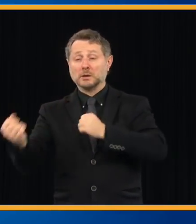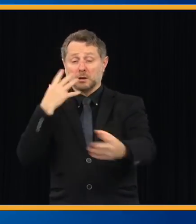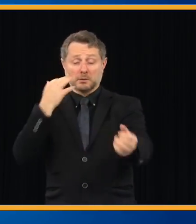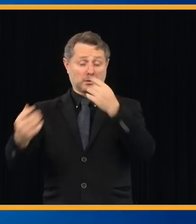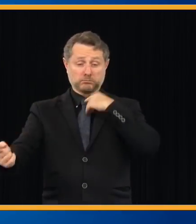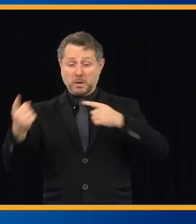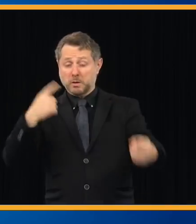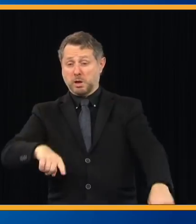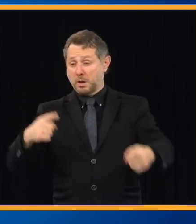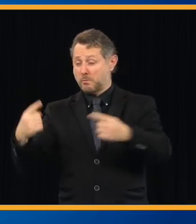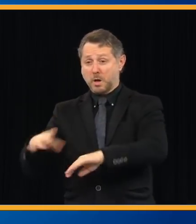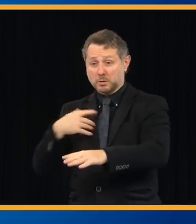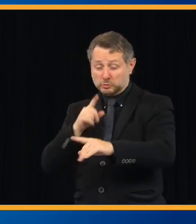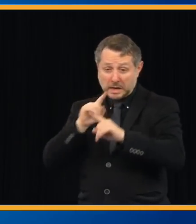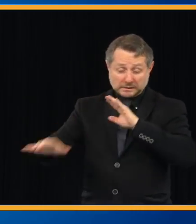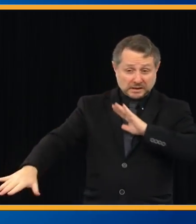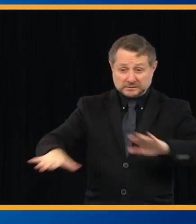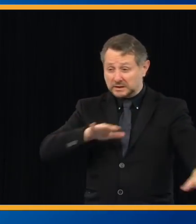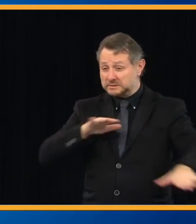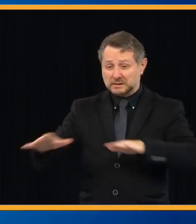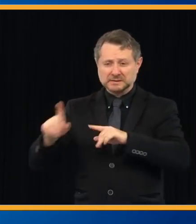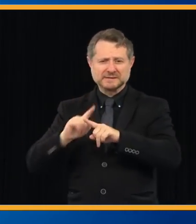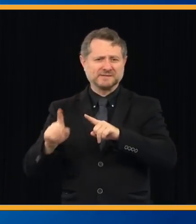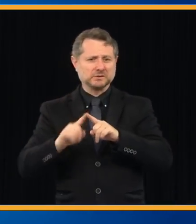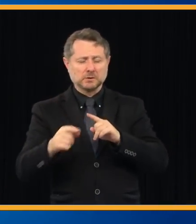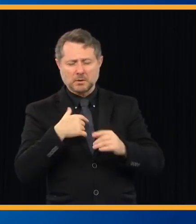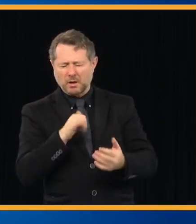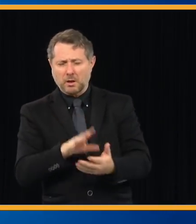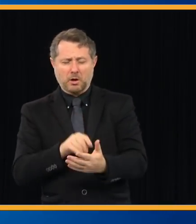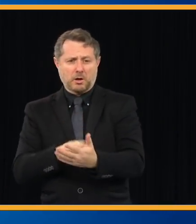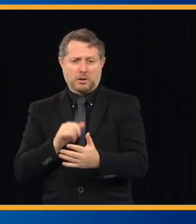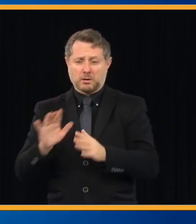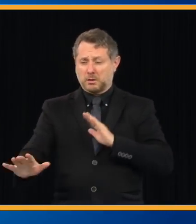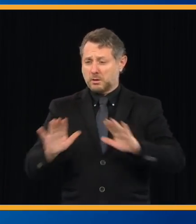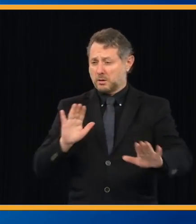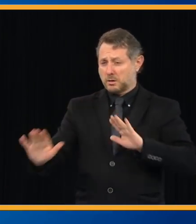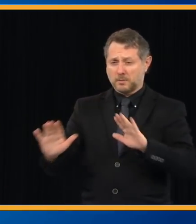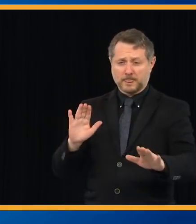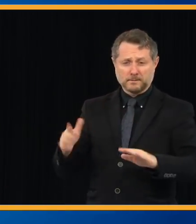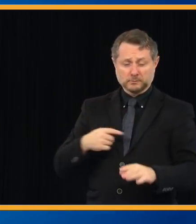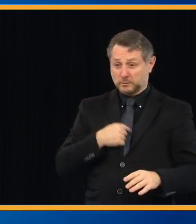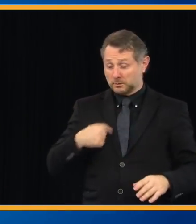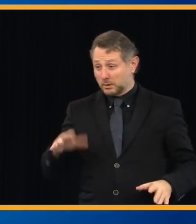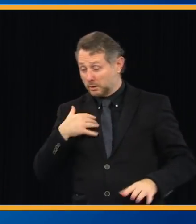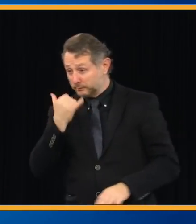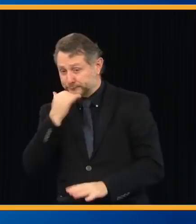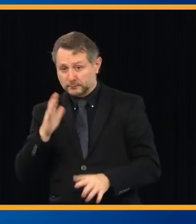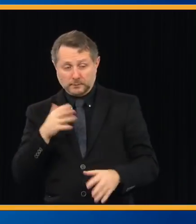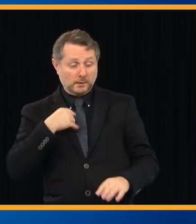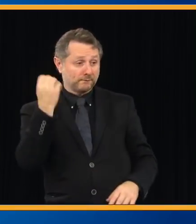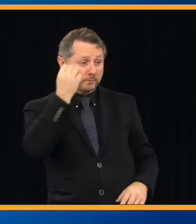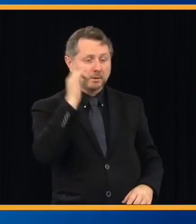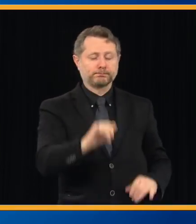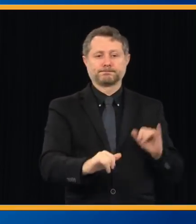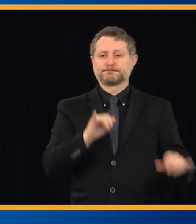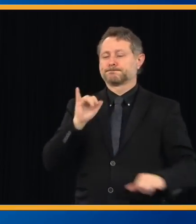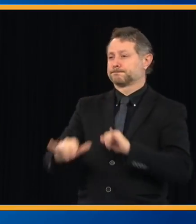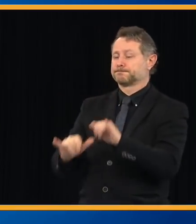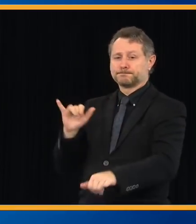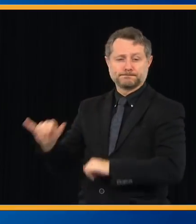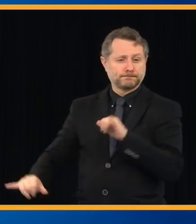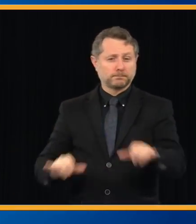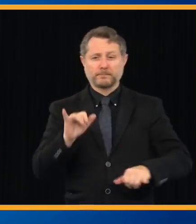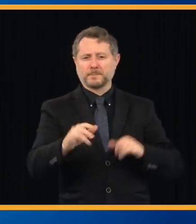the facts and circumstances that we found out about it. It was in China, it had moved, and we were playing catch up. We were behind